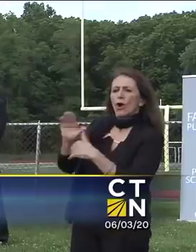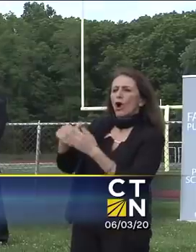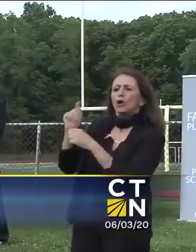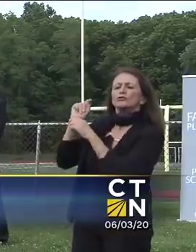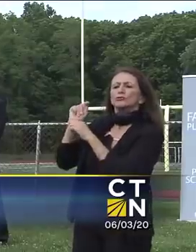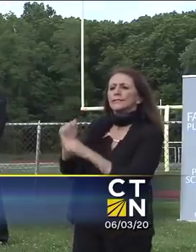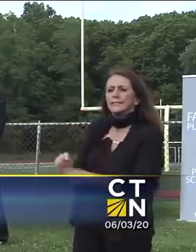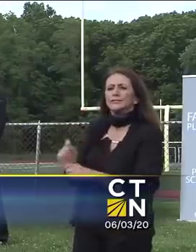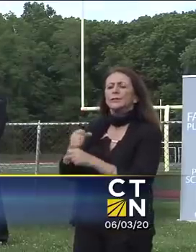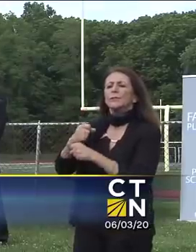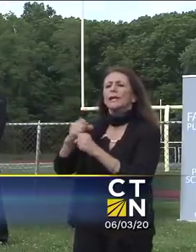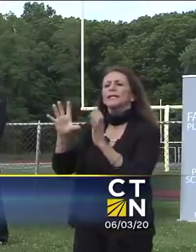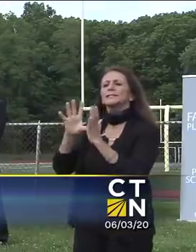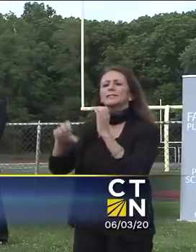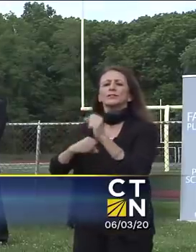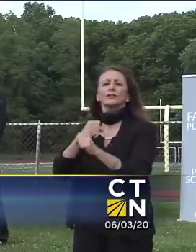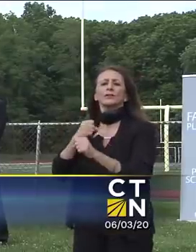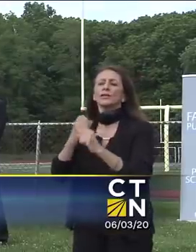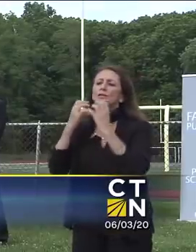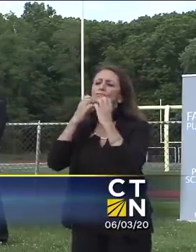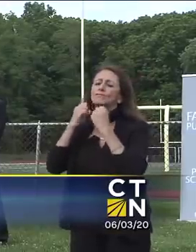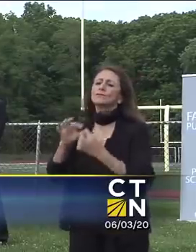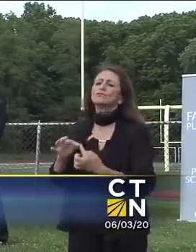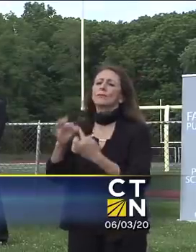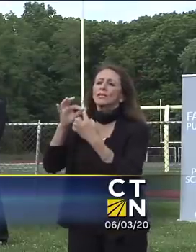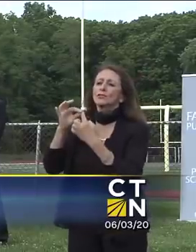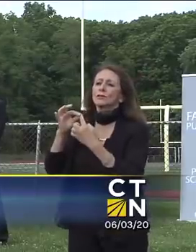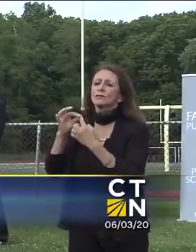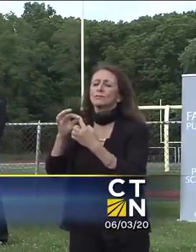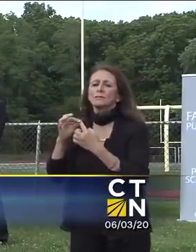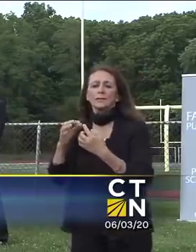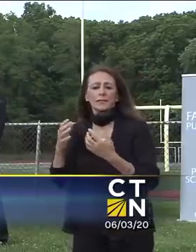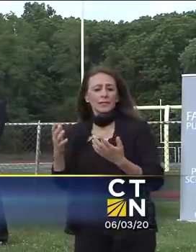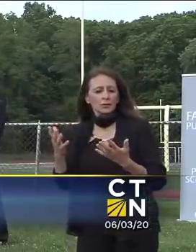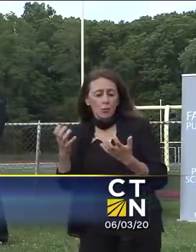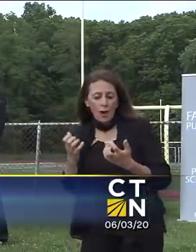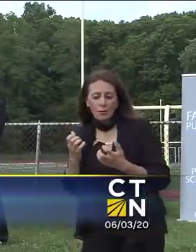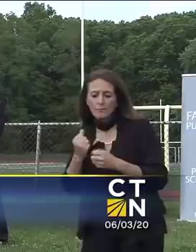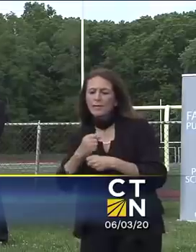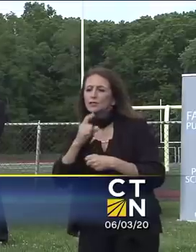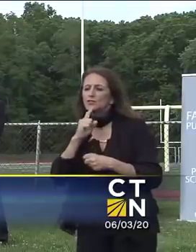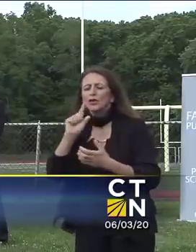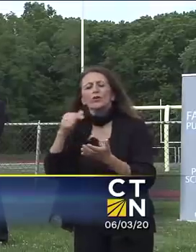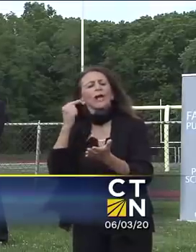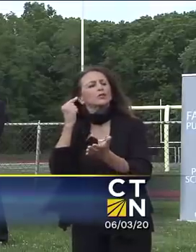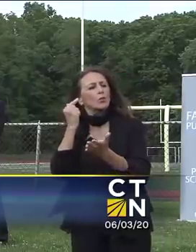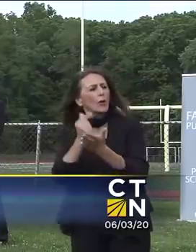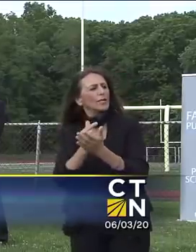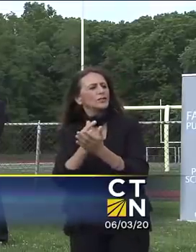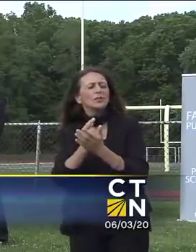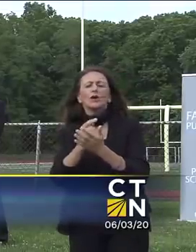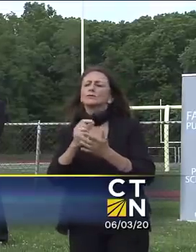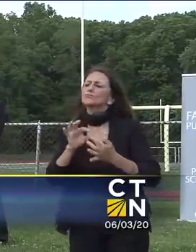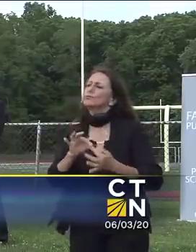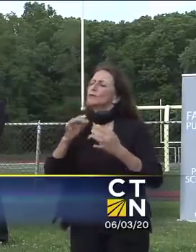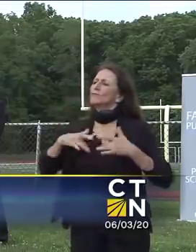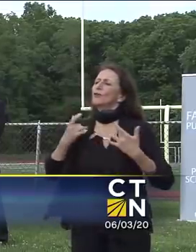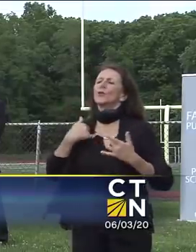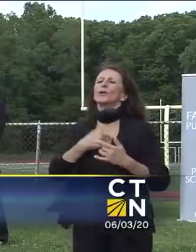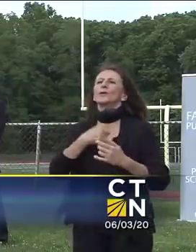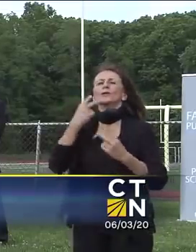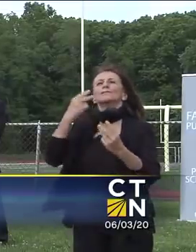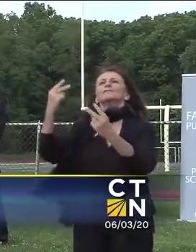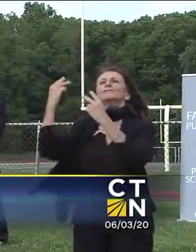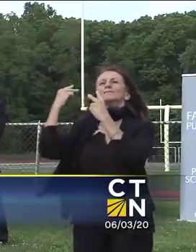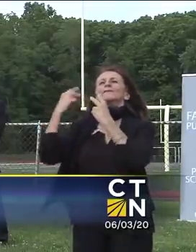traditions that make senior year special, whether it be making graduation an event that we will remember fondly, continuing